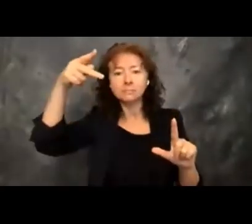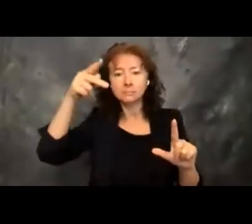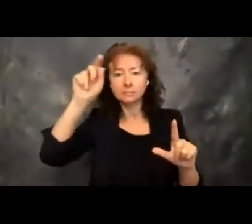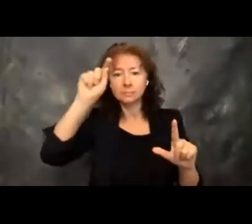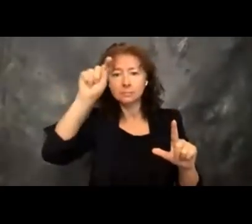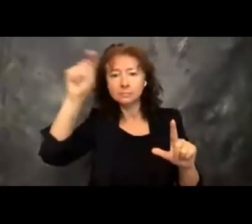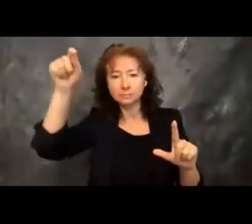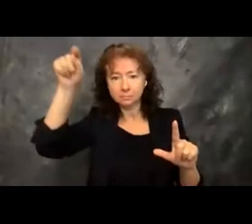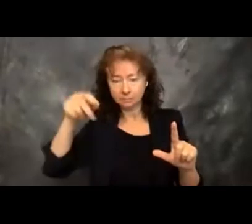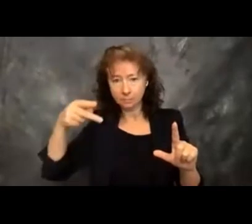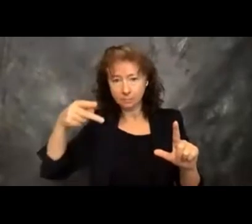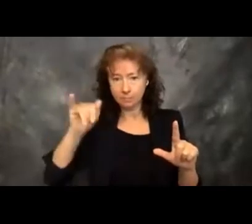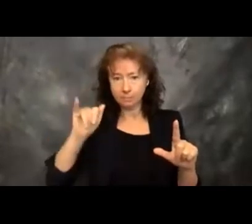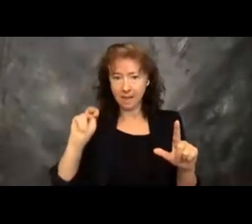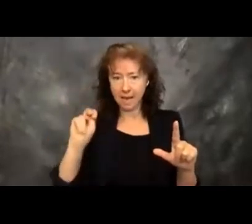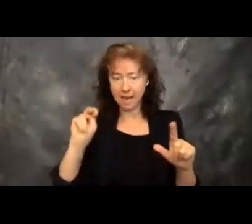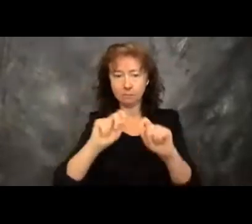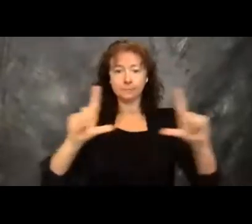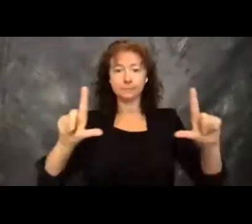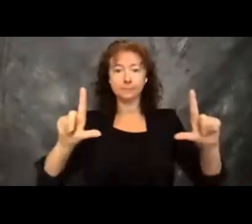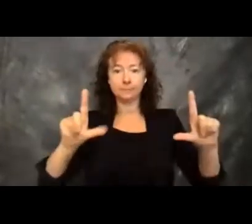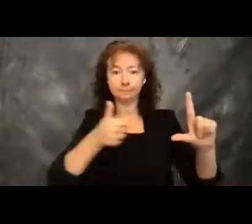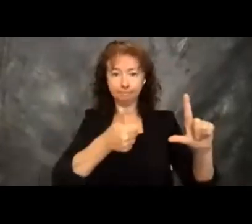and select Pin.